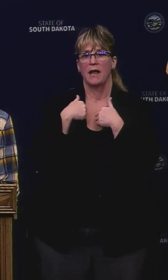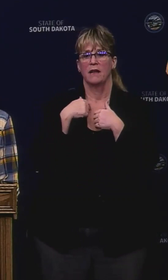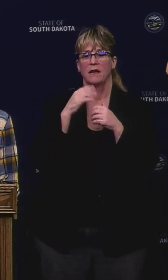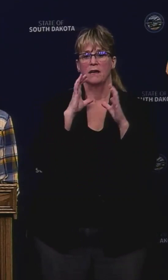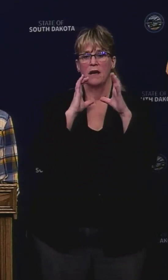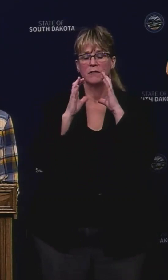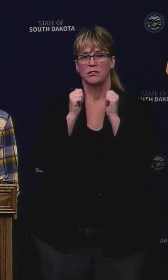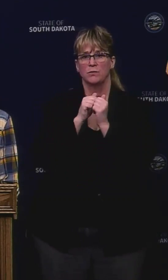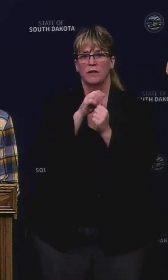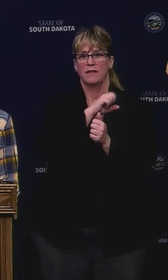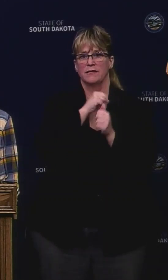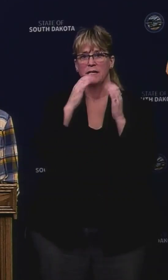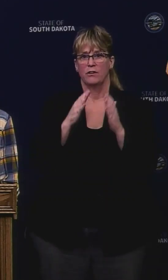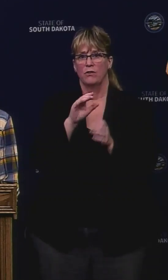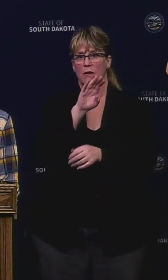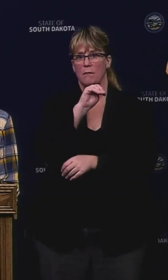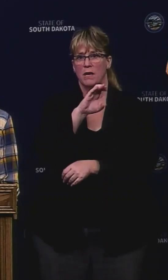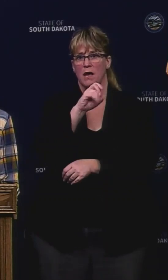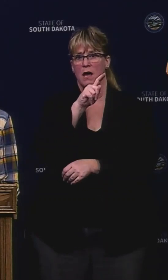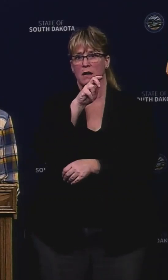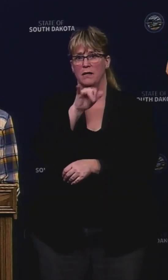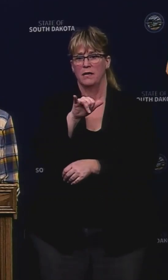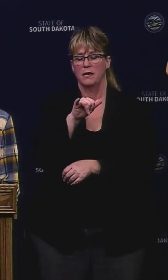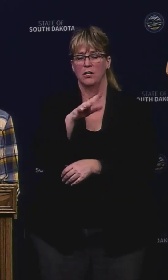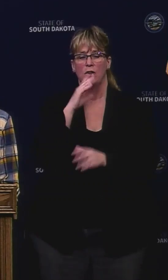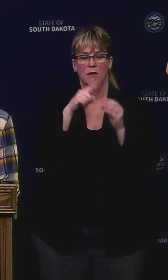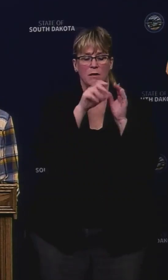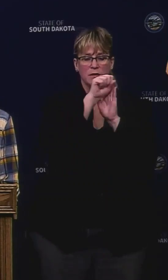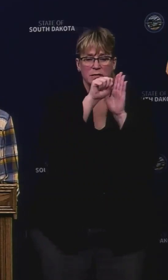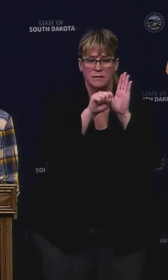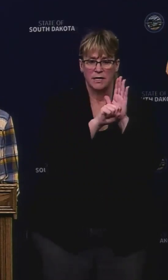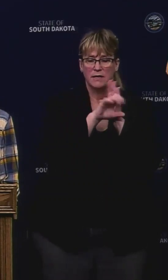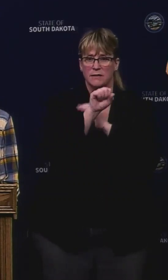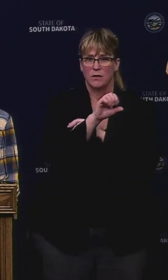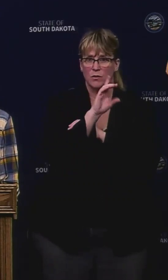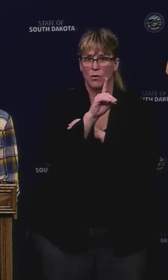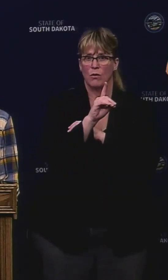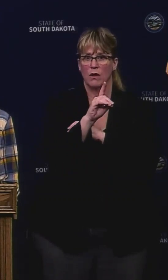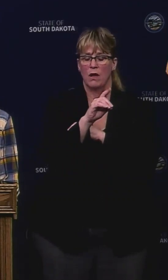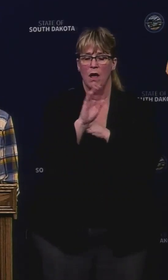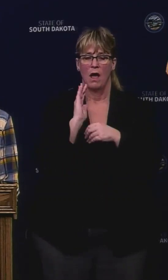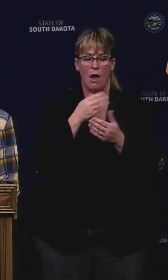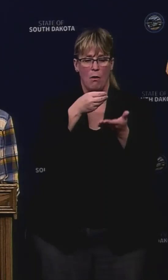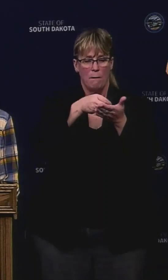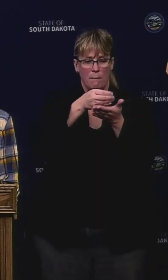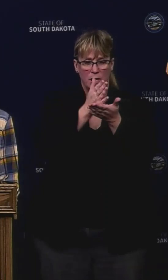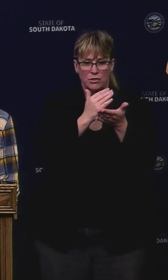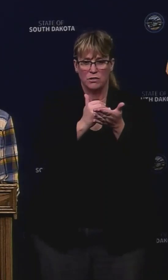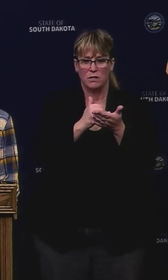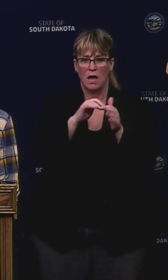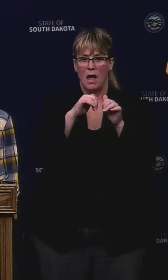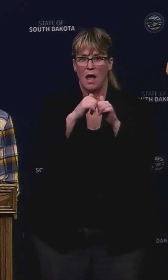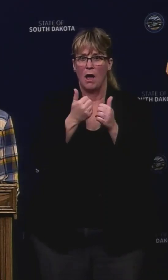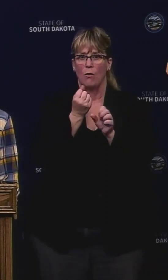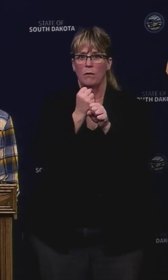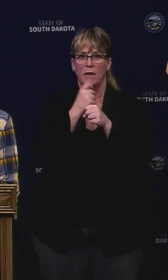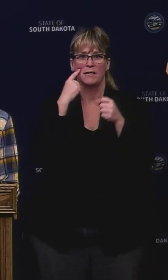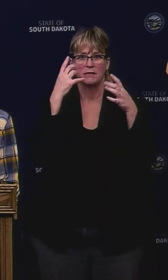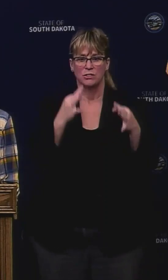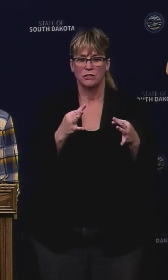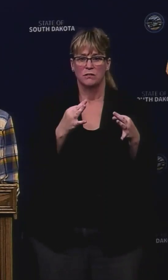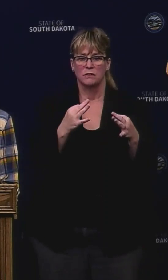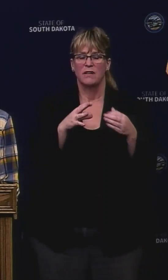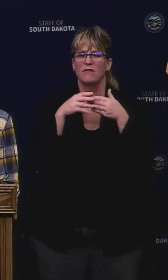him about the state of South Dakota and how our budget works, the decisions that we've made, and how we need flexibility in those federal